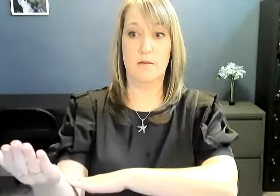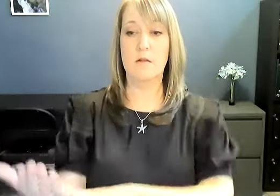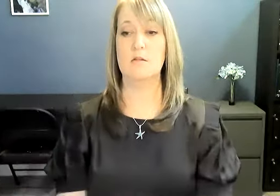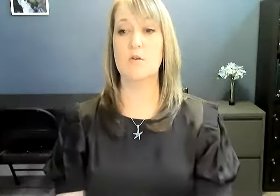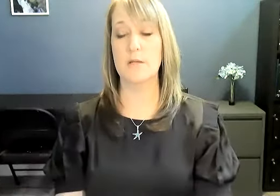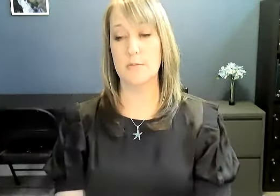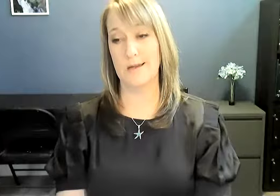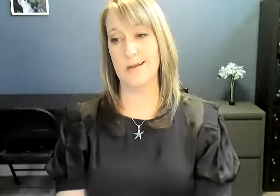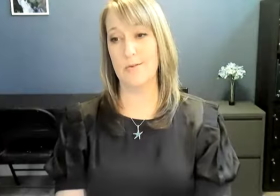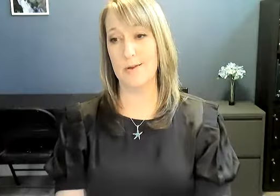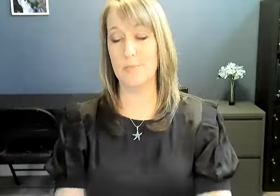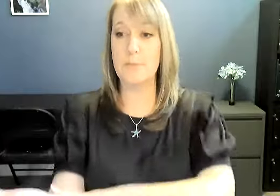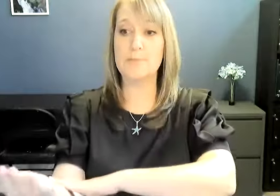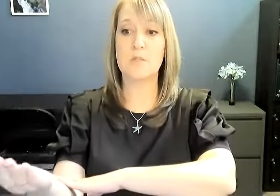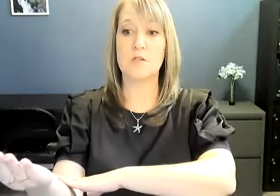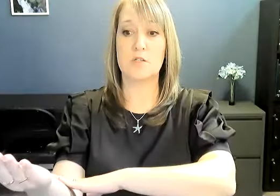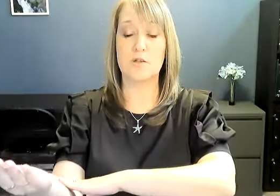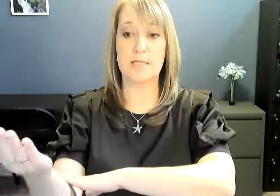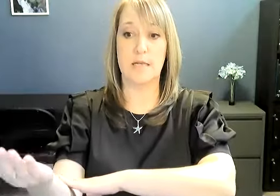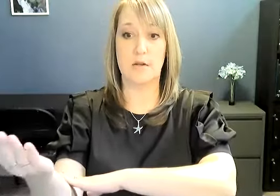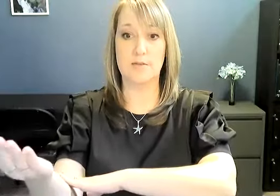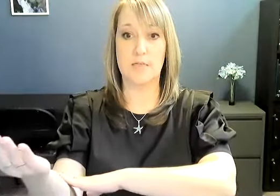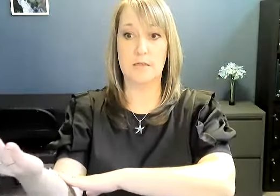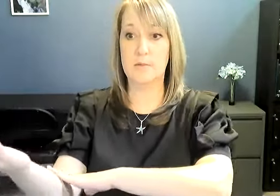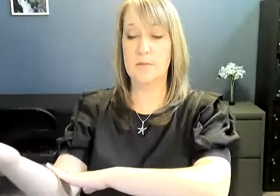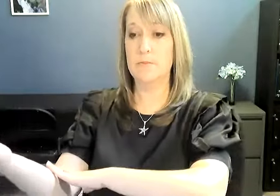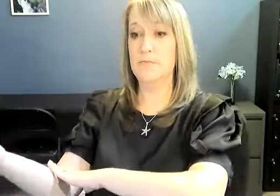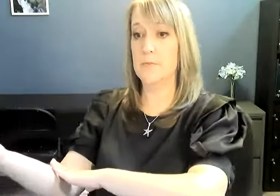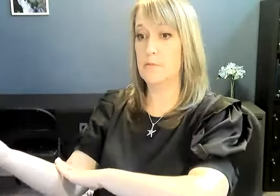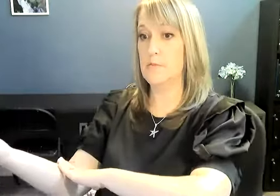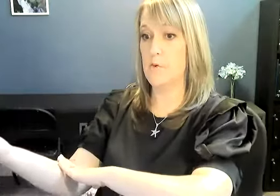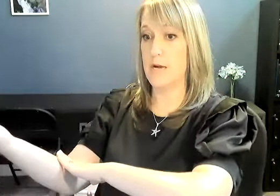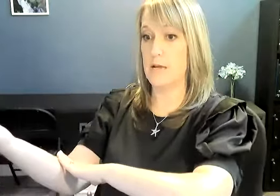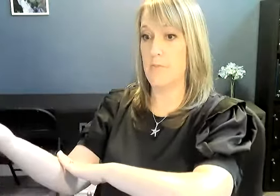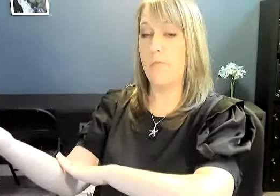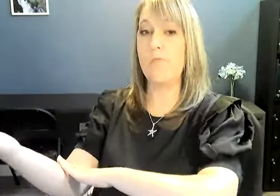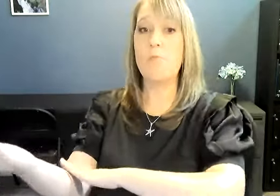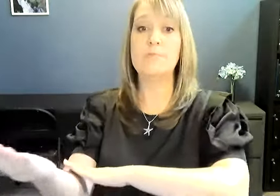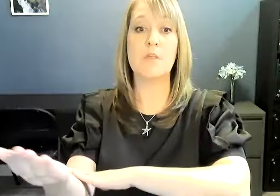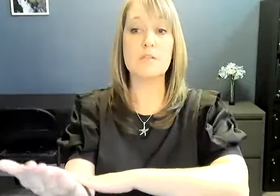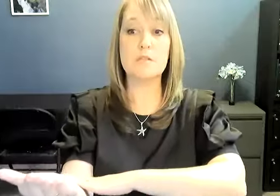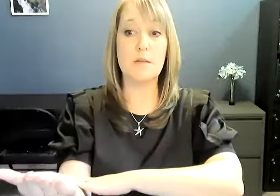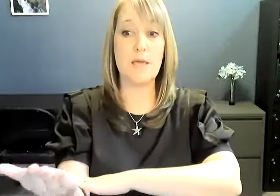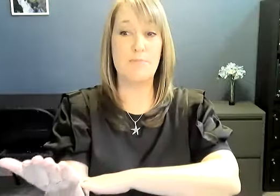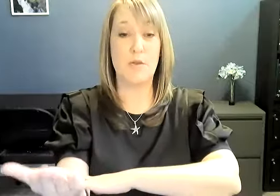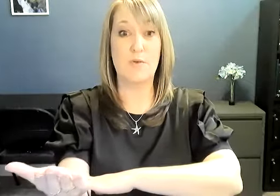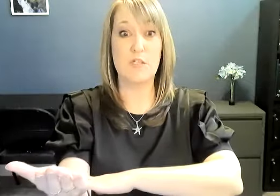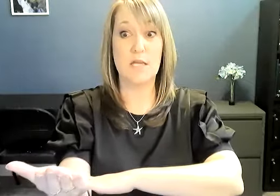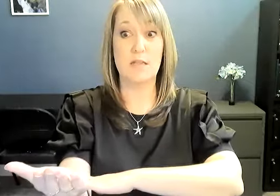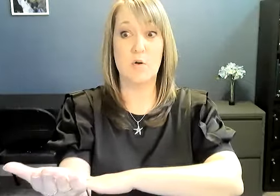So normally it'd be kind of down here, but just so you can see it, I'll lift it a little bit. Morning. Now this is going to be first thing in the morning,